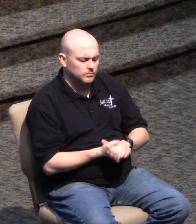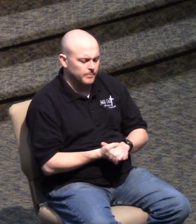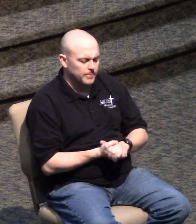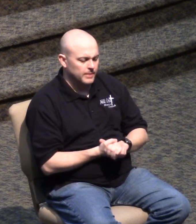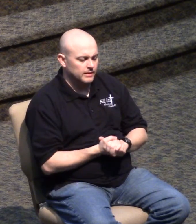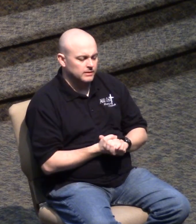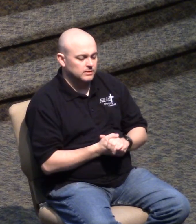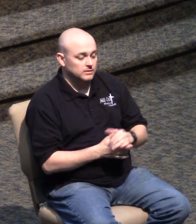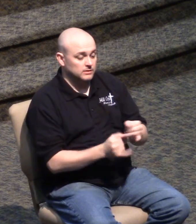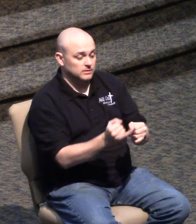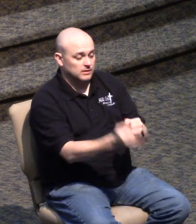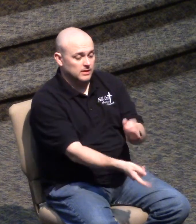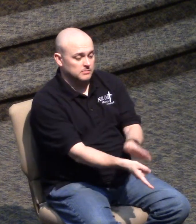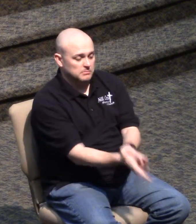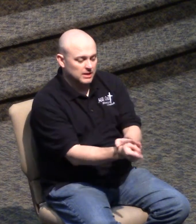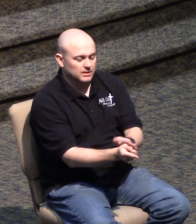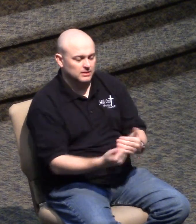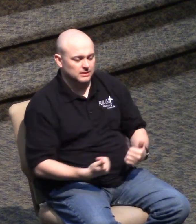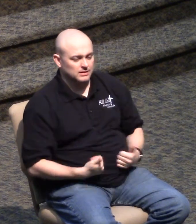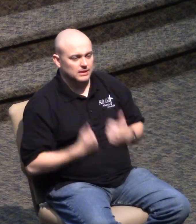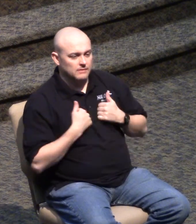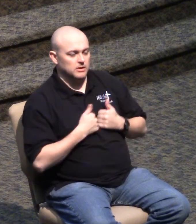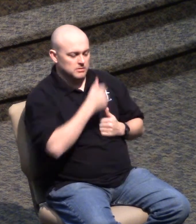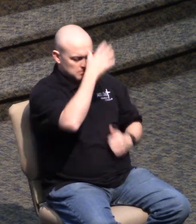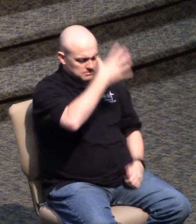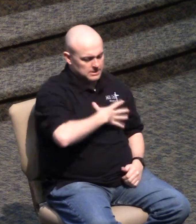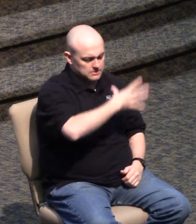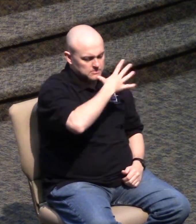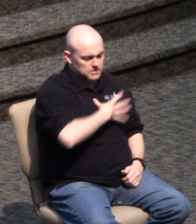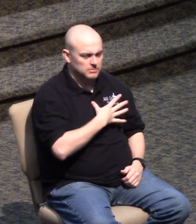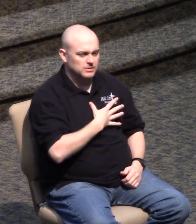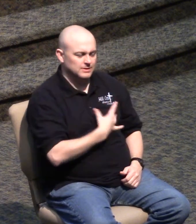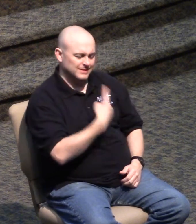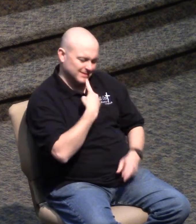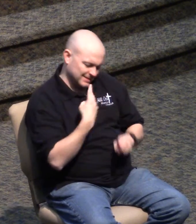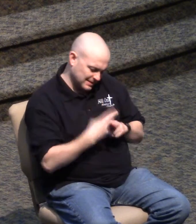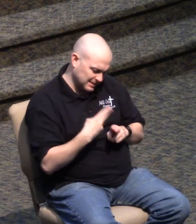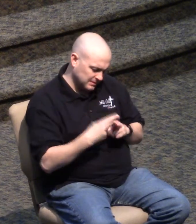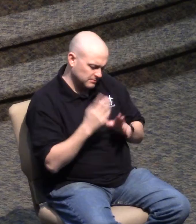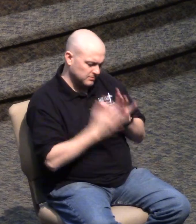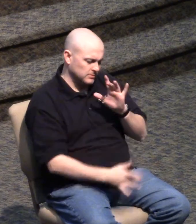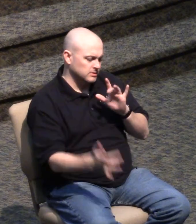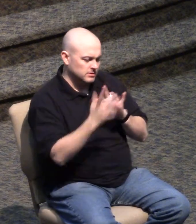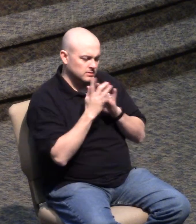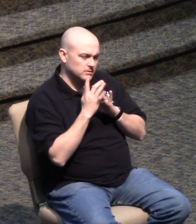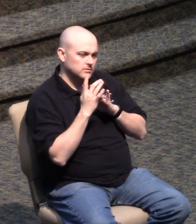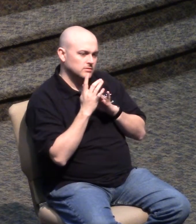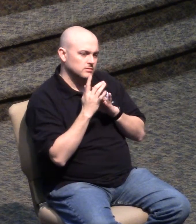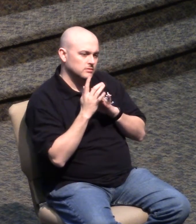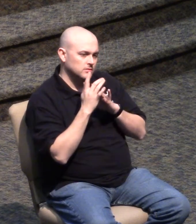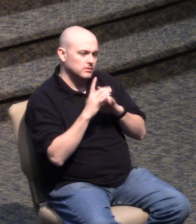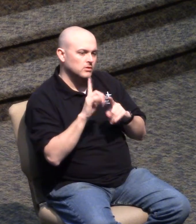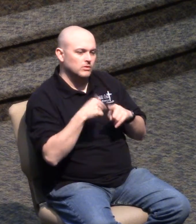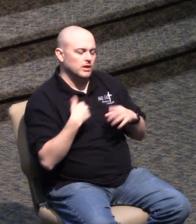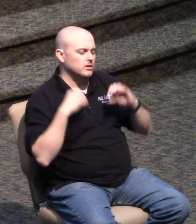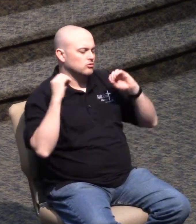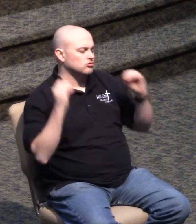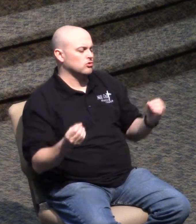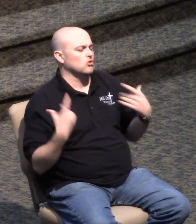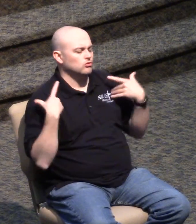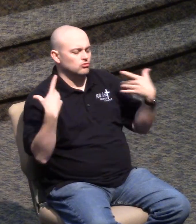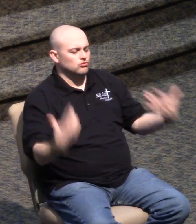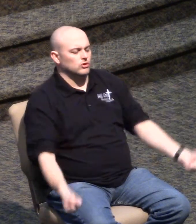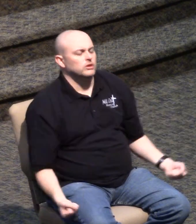At the last moment in life, men and women have uttered the name of Jesus when they had no strength